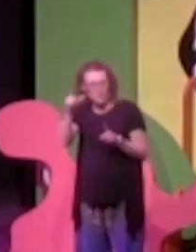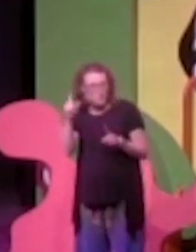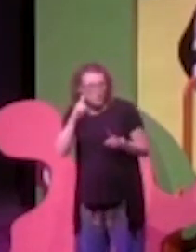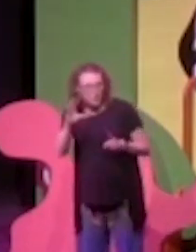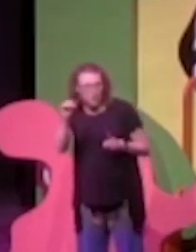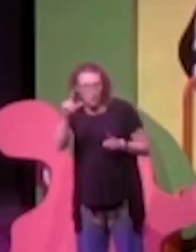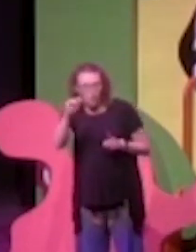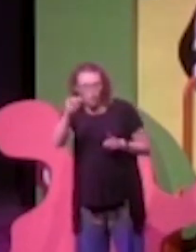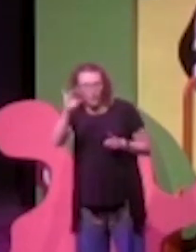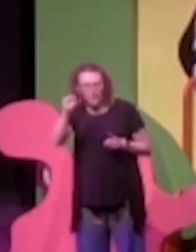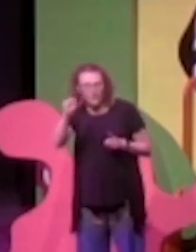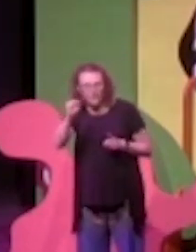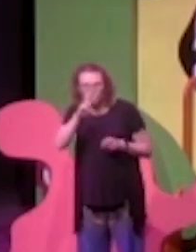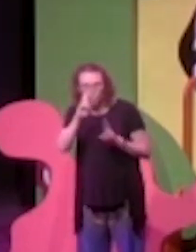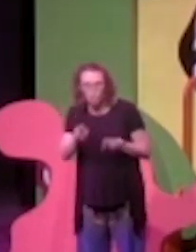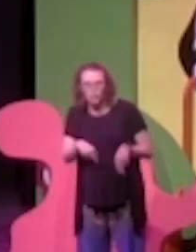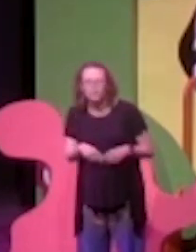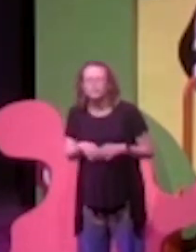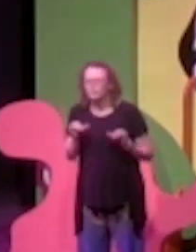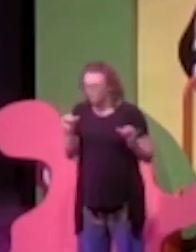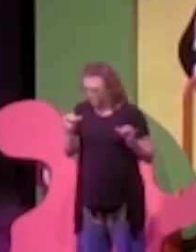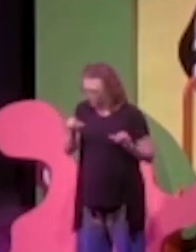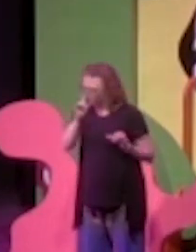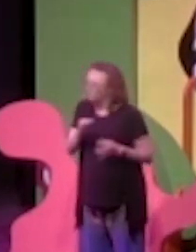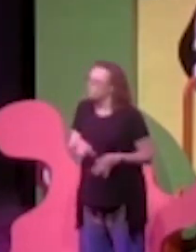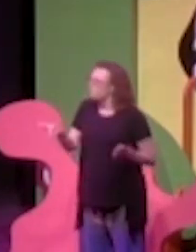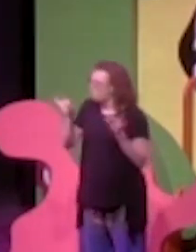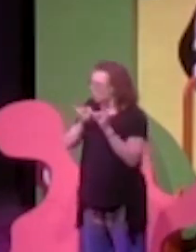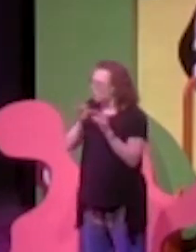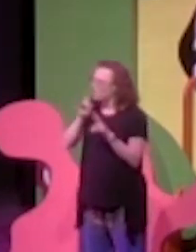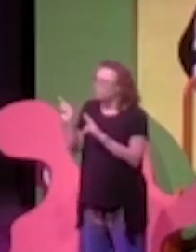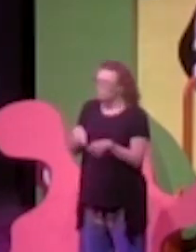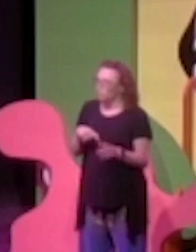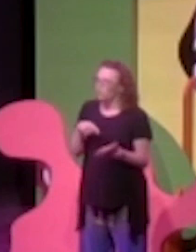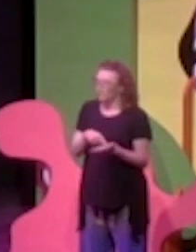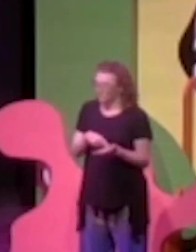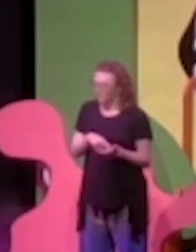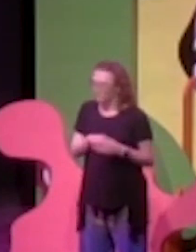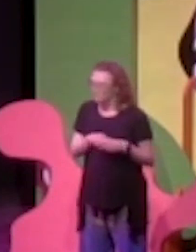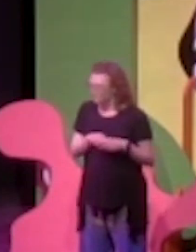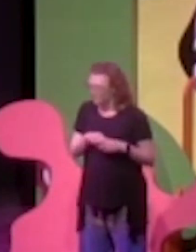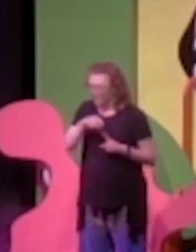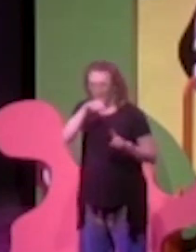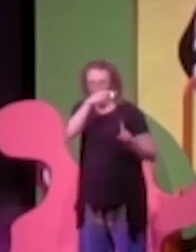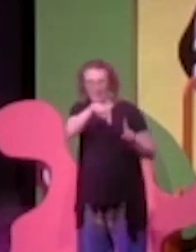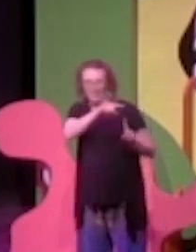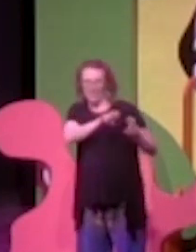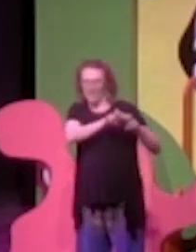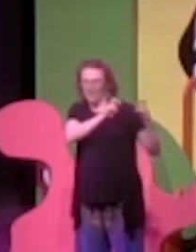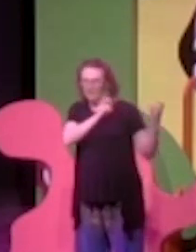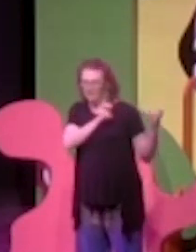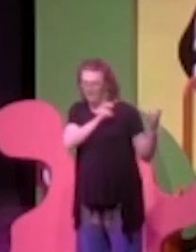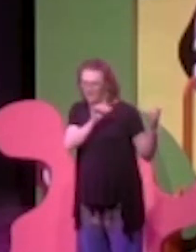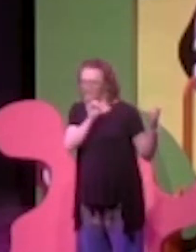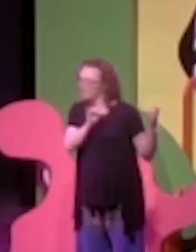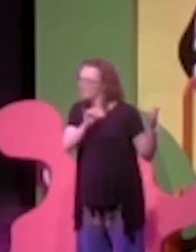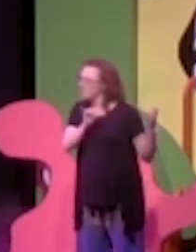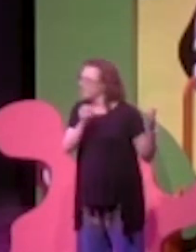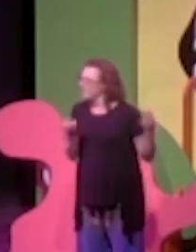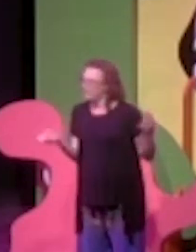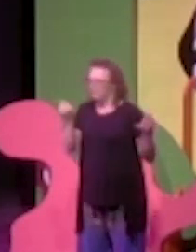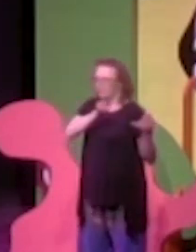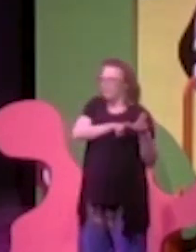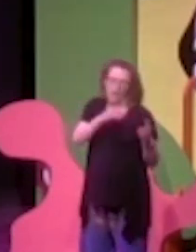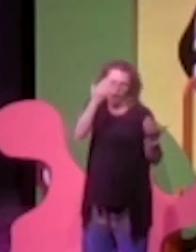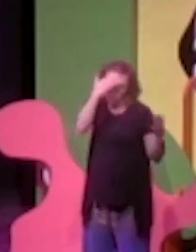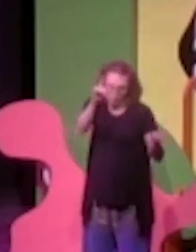Yes, very important report. Okay, when they have their panels, and it's great, and they've got somebody up there from wherever,